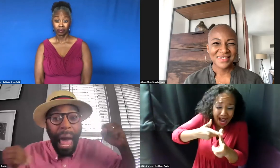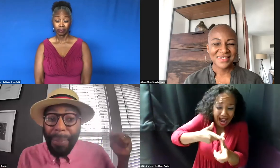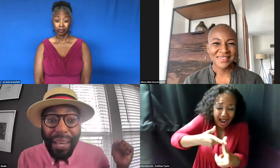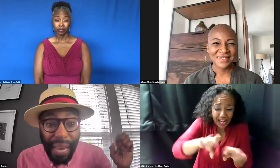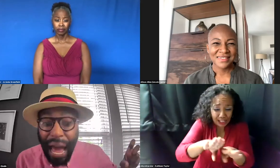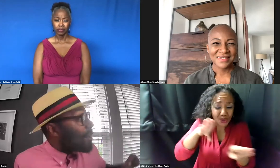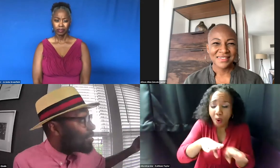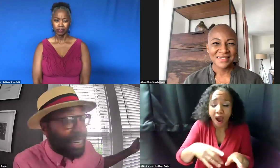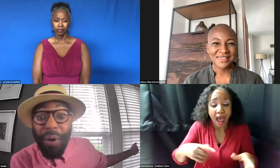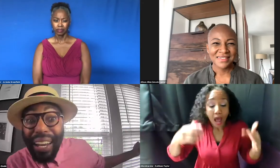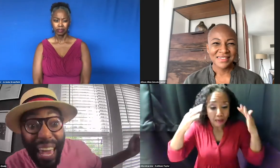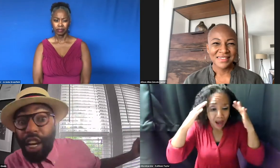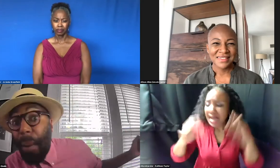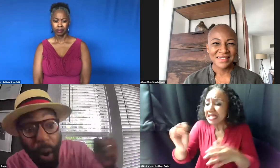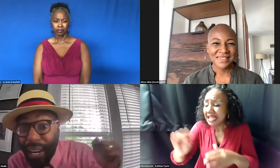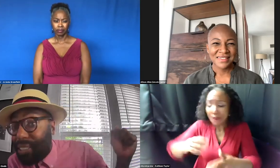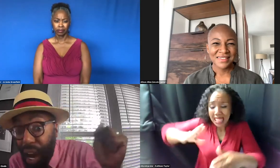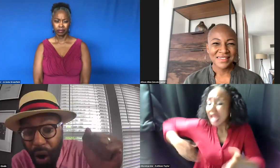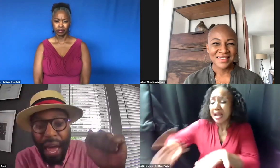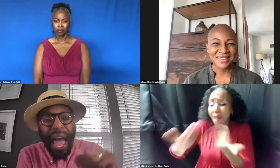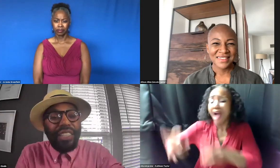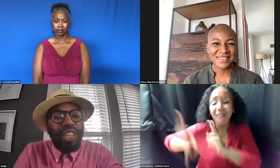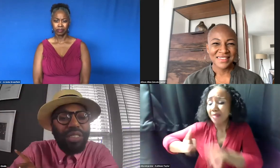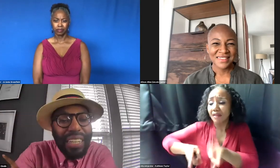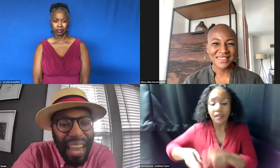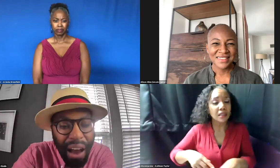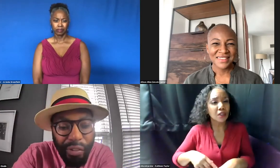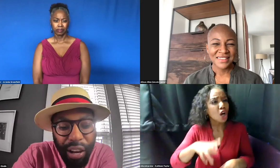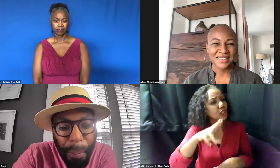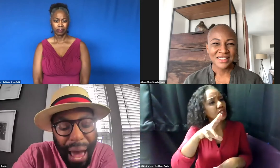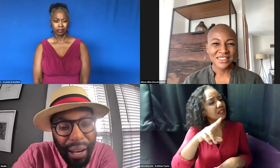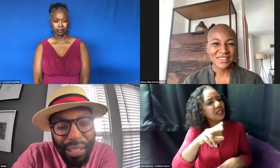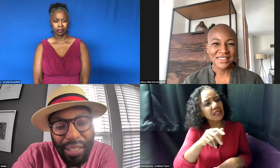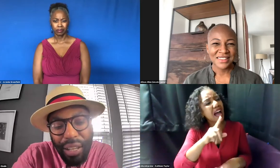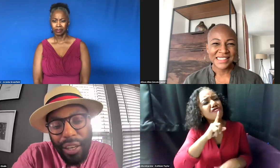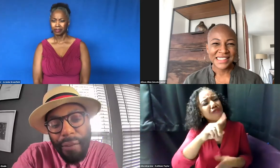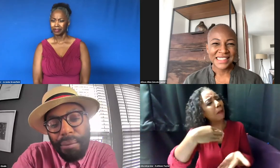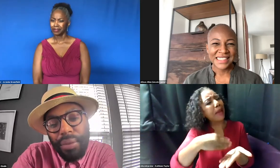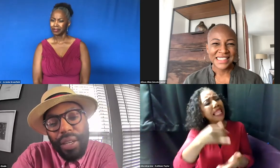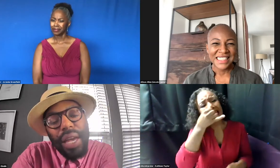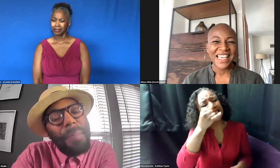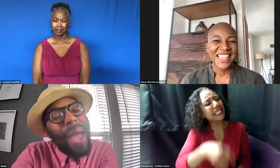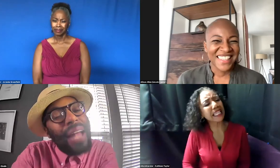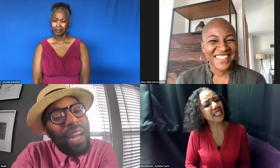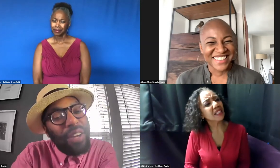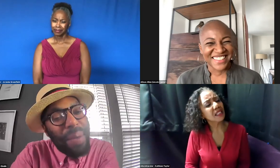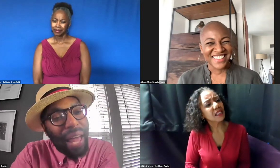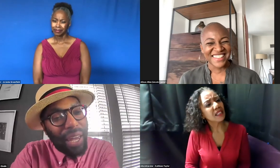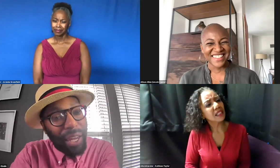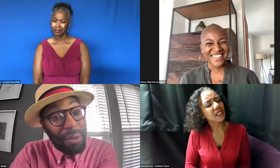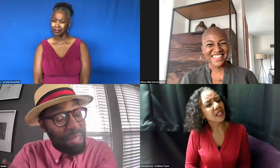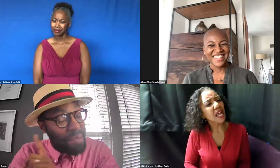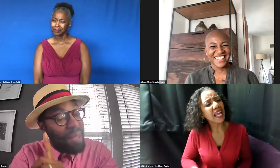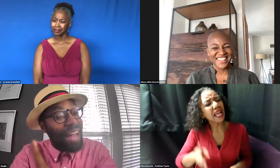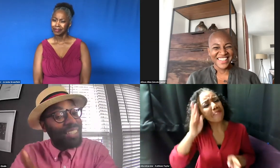door. I'm like, Sydney, we're late. Come on, let's go. And she goes, not real ballet, silly. Imaginary